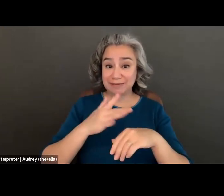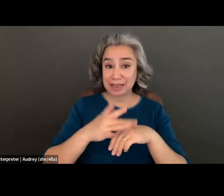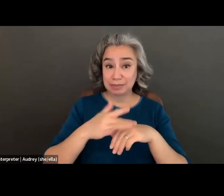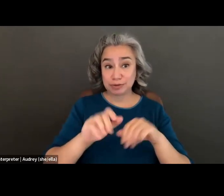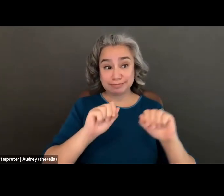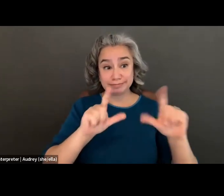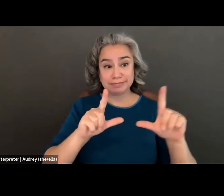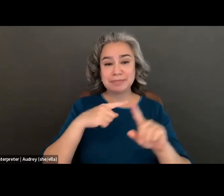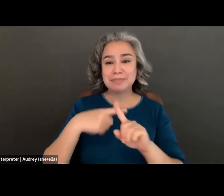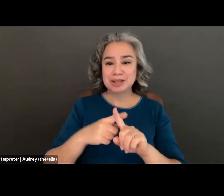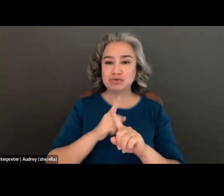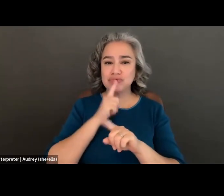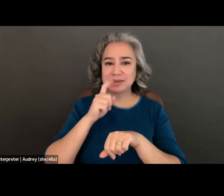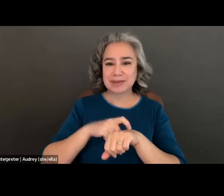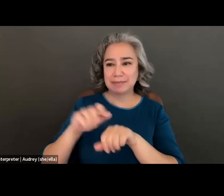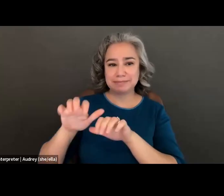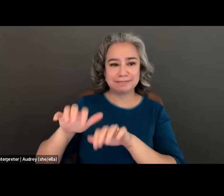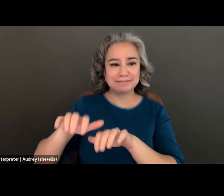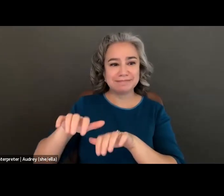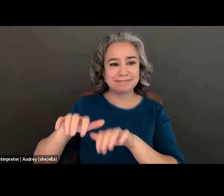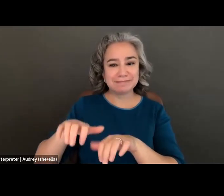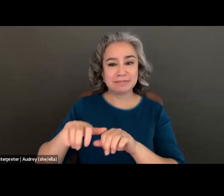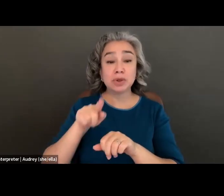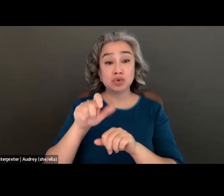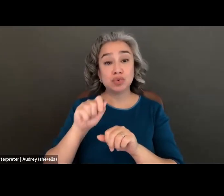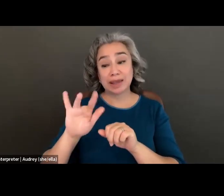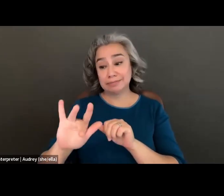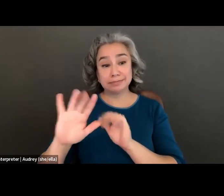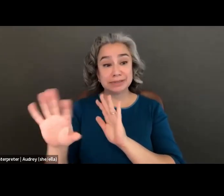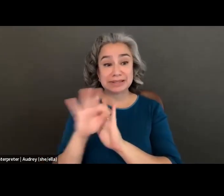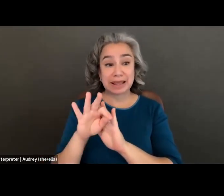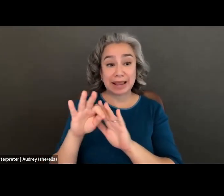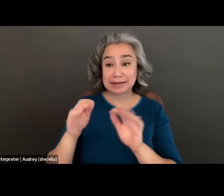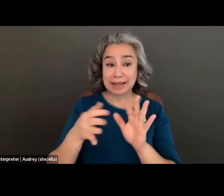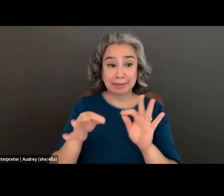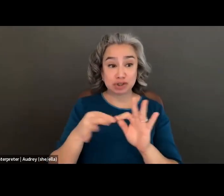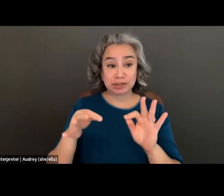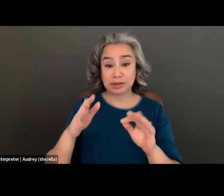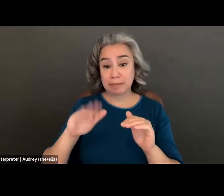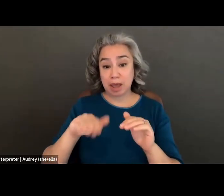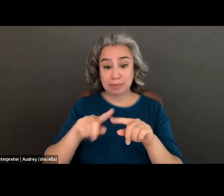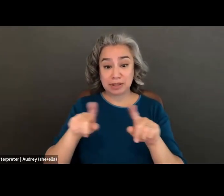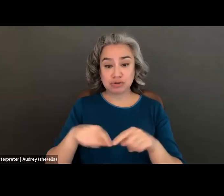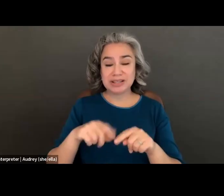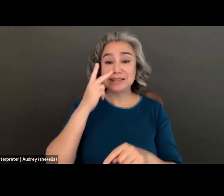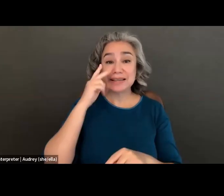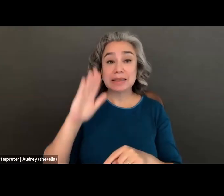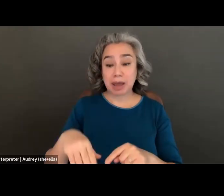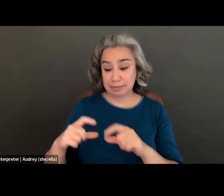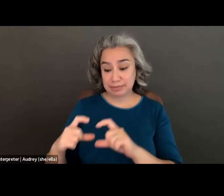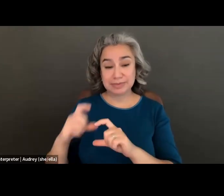live real-time captioning. You can turn on the captioning at the bottom of your screen by clicking on the CC